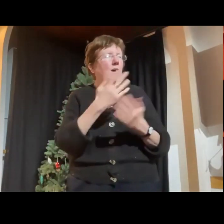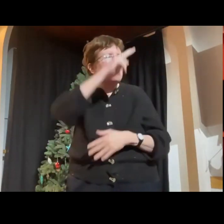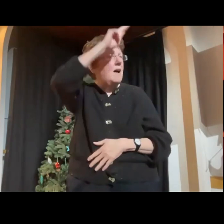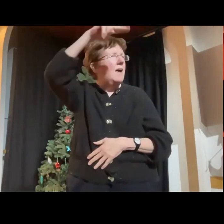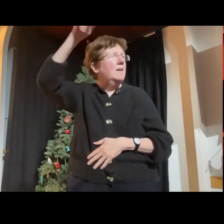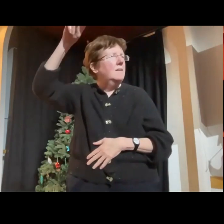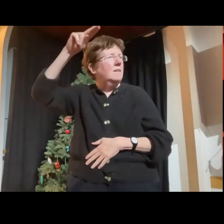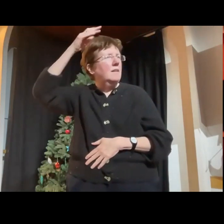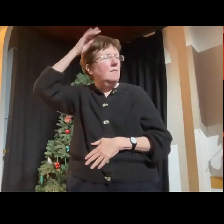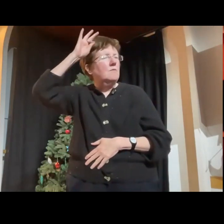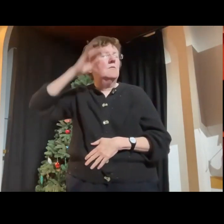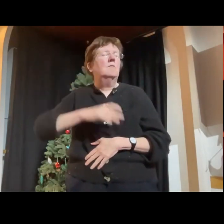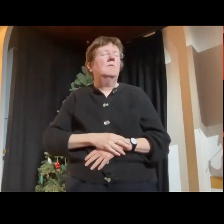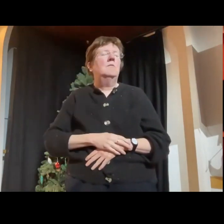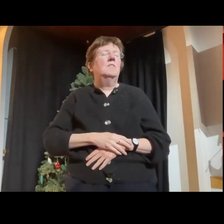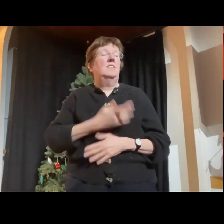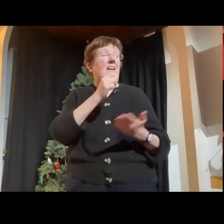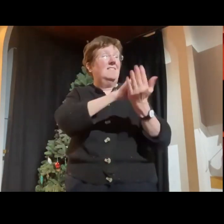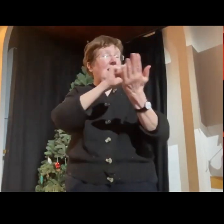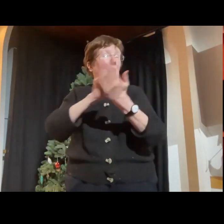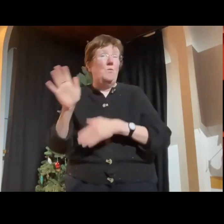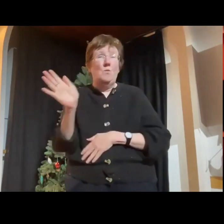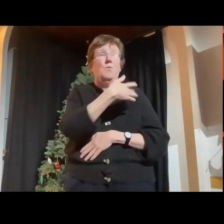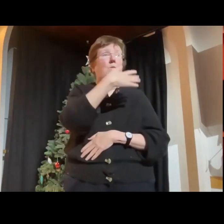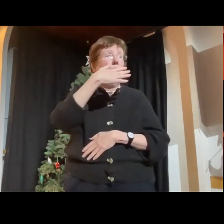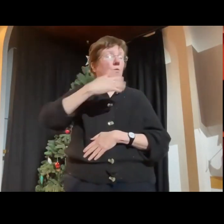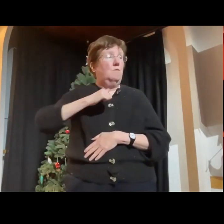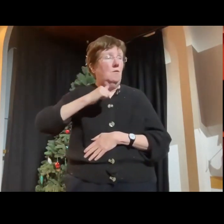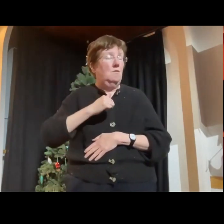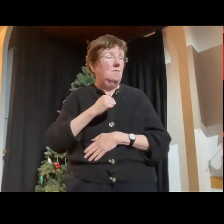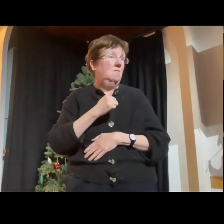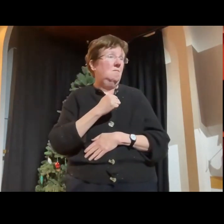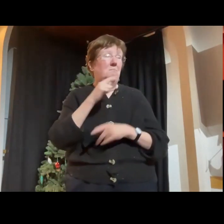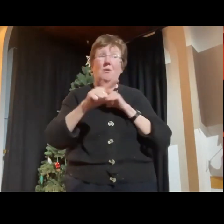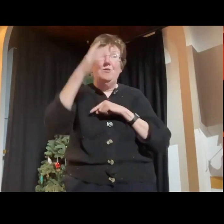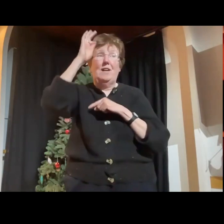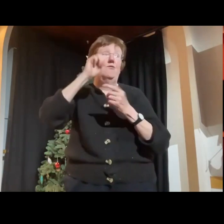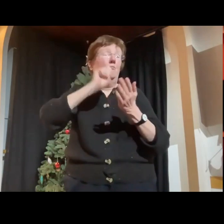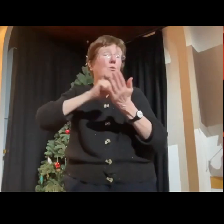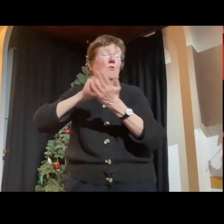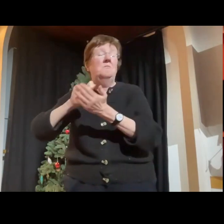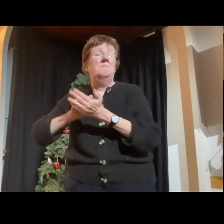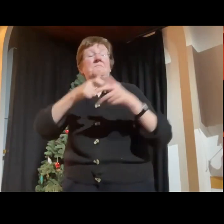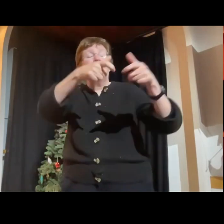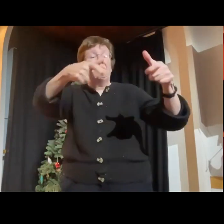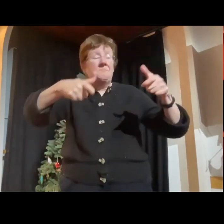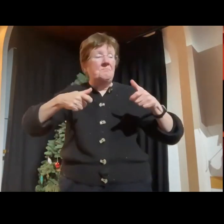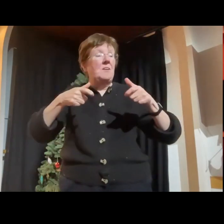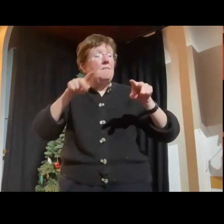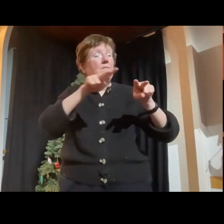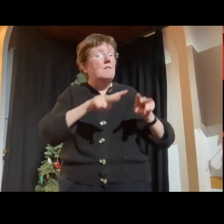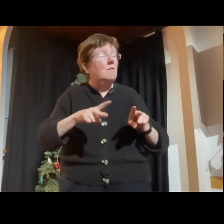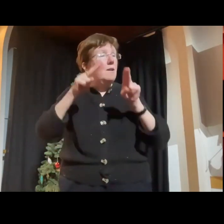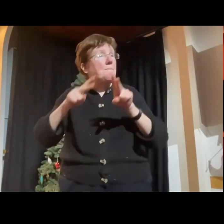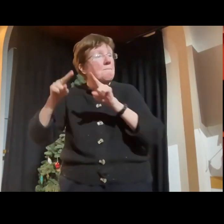as an L3. It was developed actually in the Highlands, and that's been disseminated to nearly all their